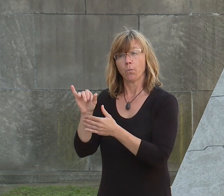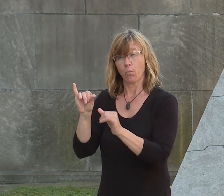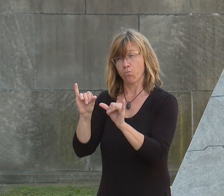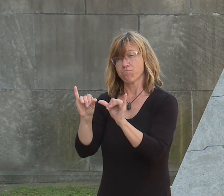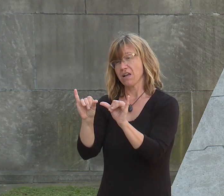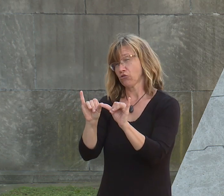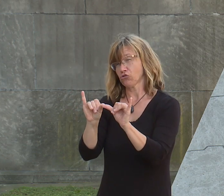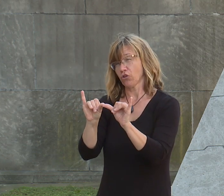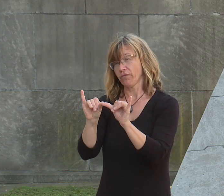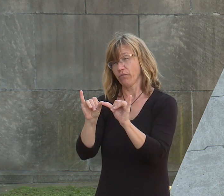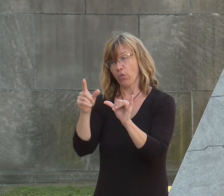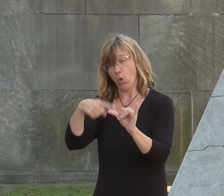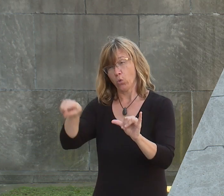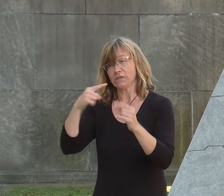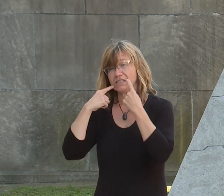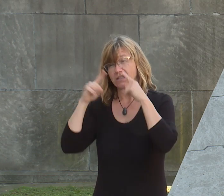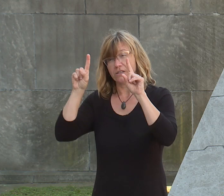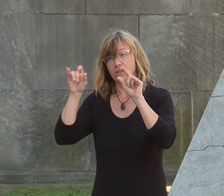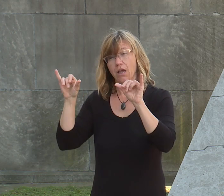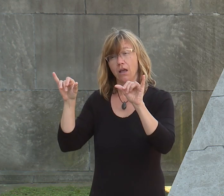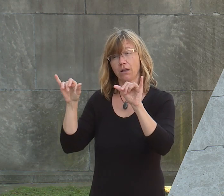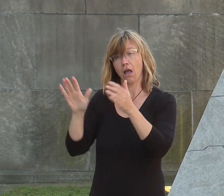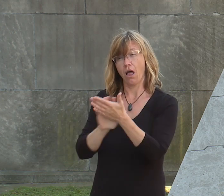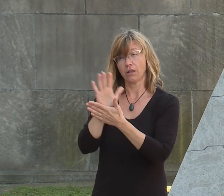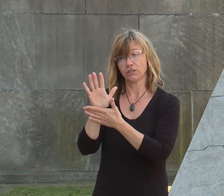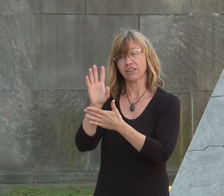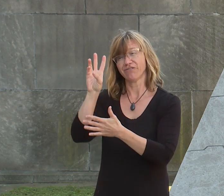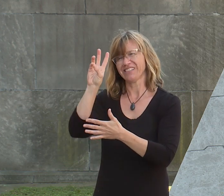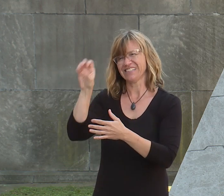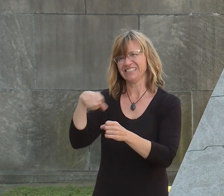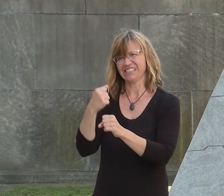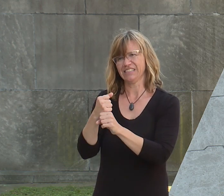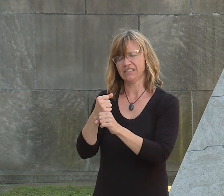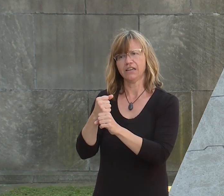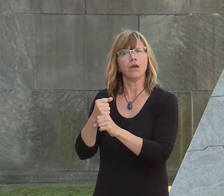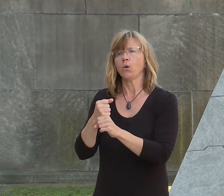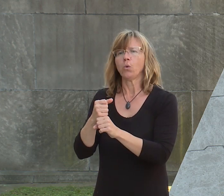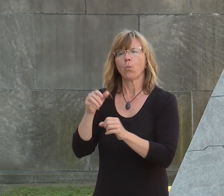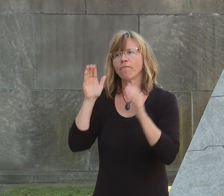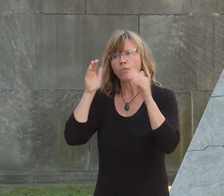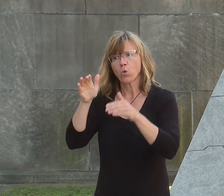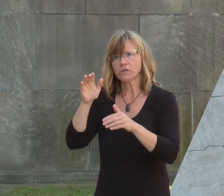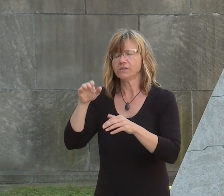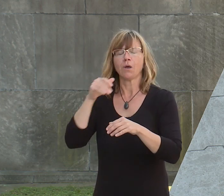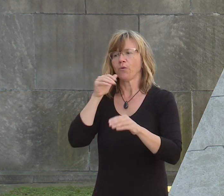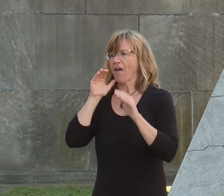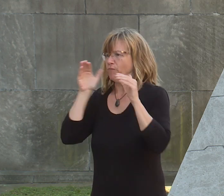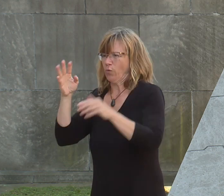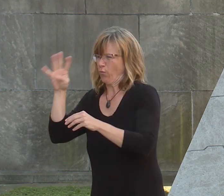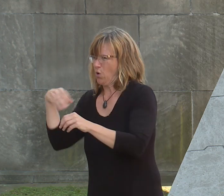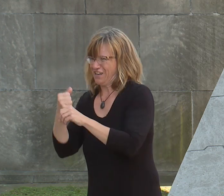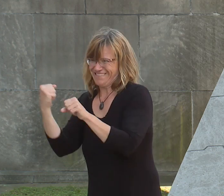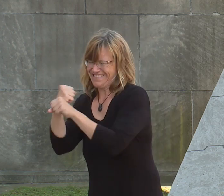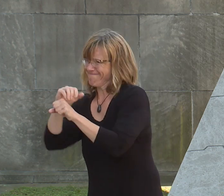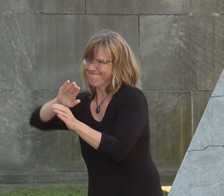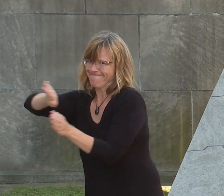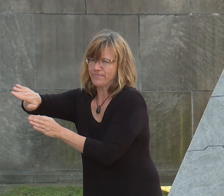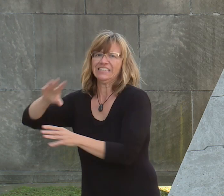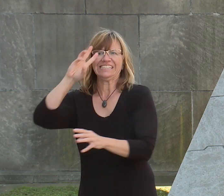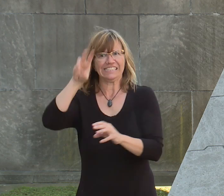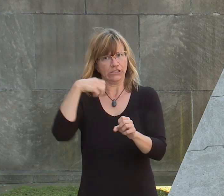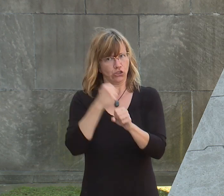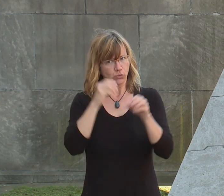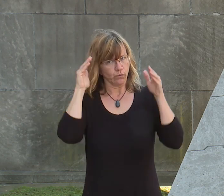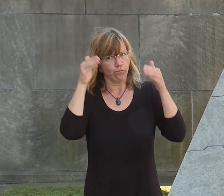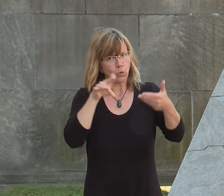years, right? Not 4, but 6 years, right? We have to make sure that we are working towards an education system that meets